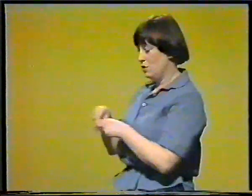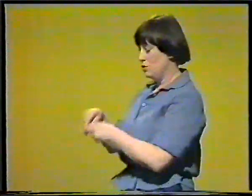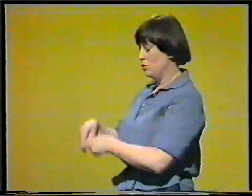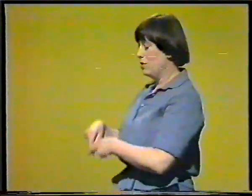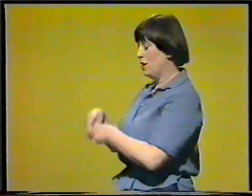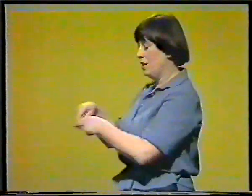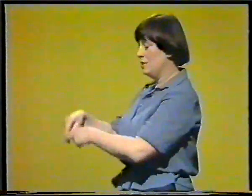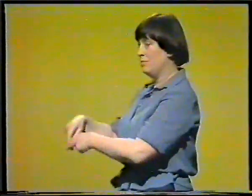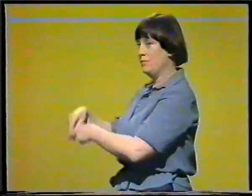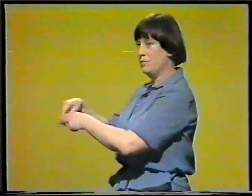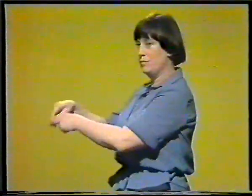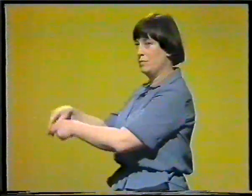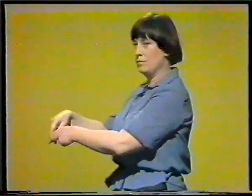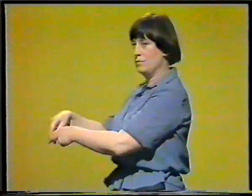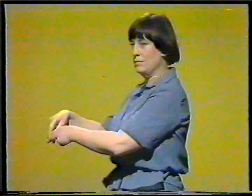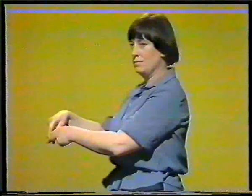To ride.